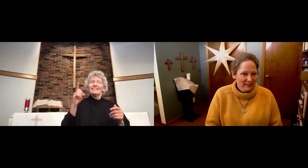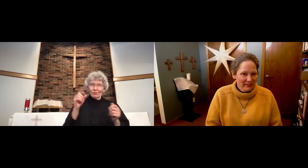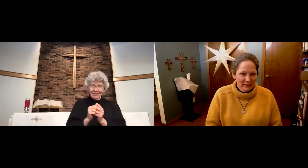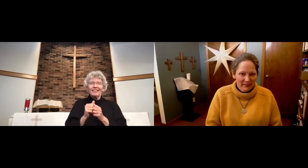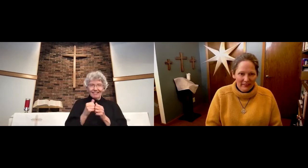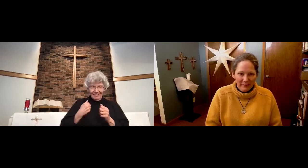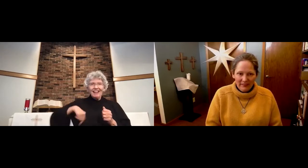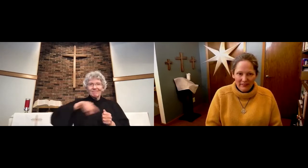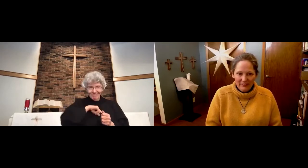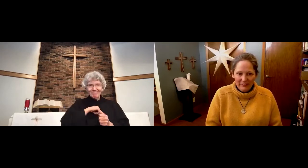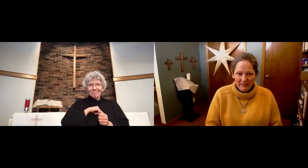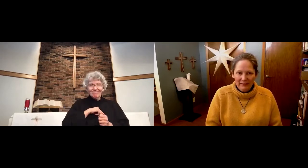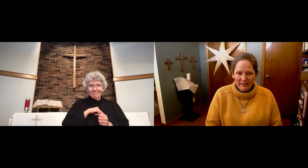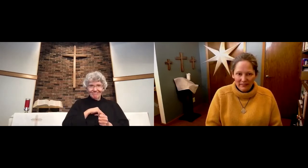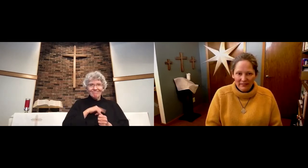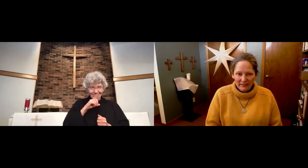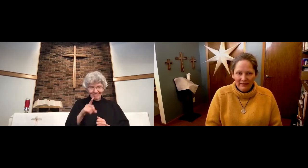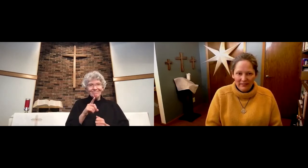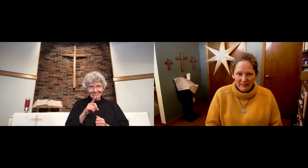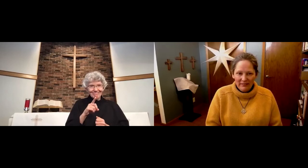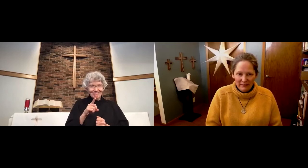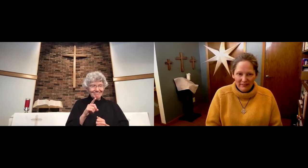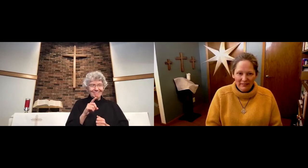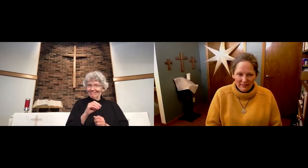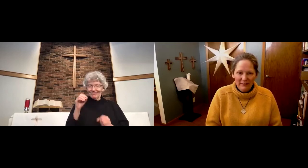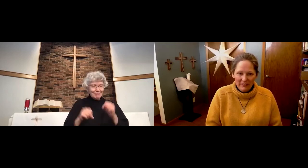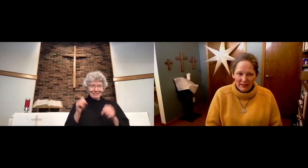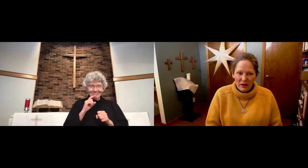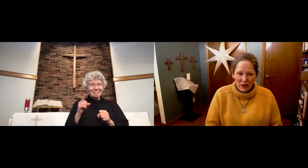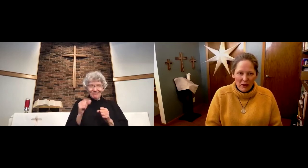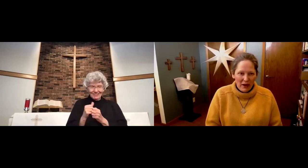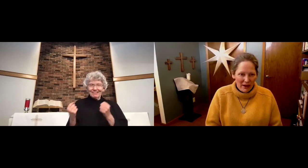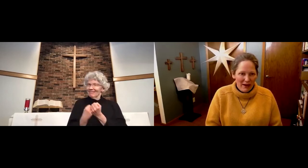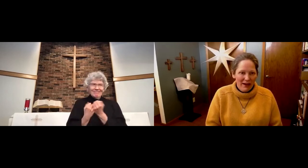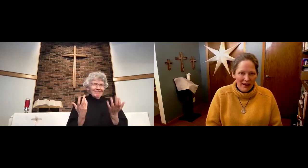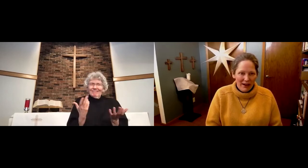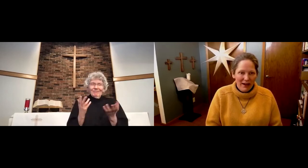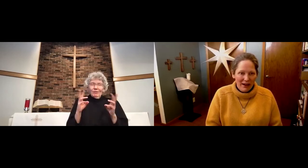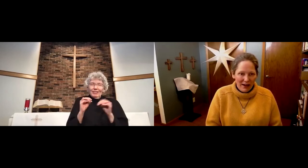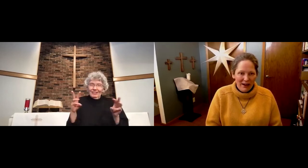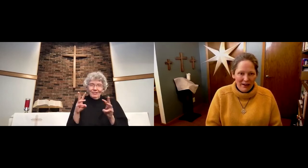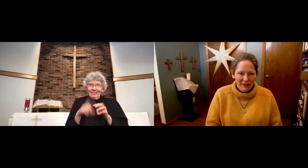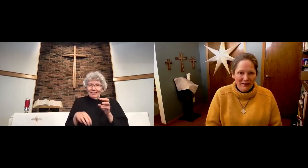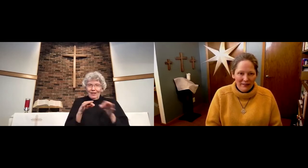And so now I don't worry. I know and I trust God is with me.